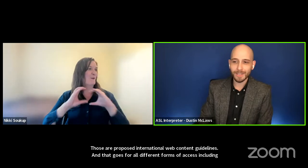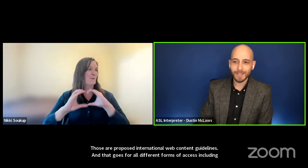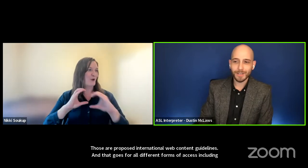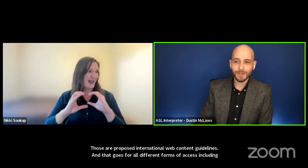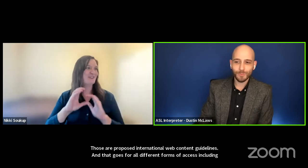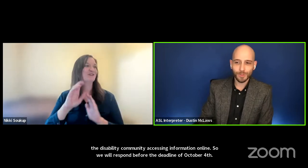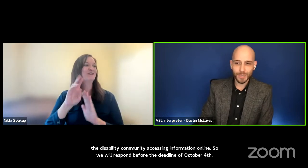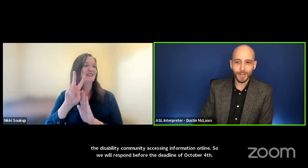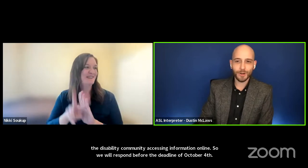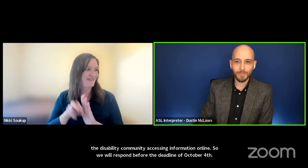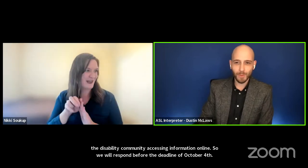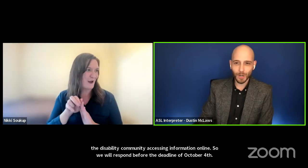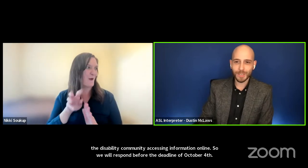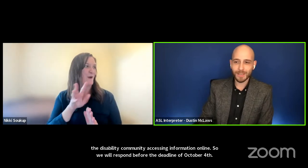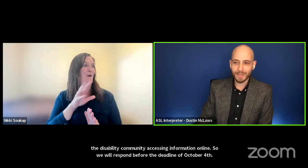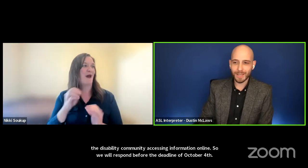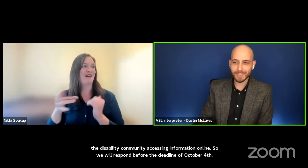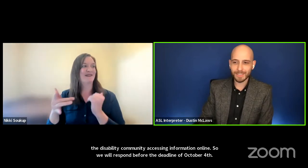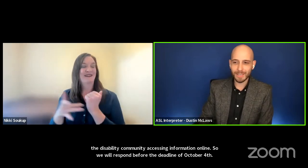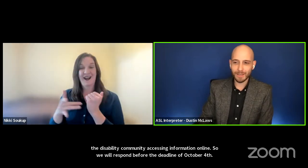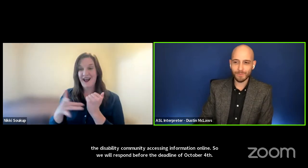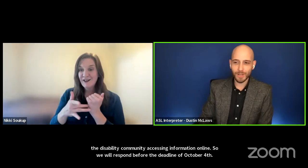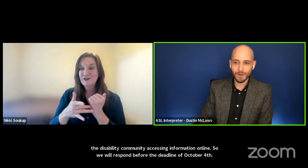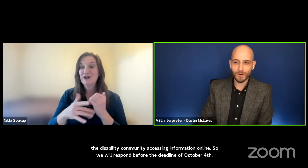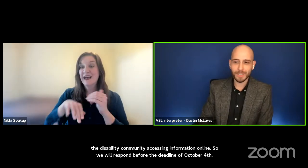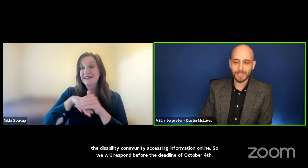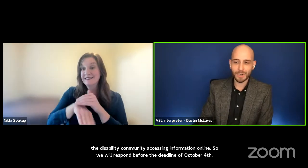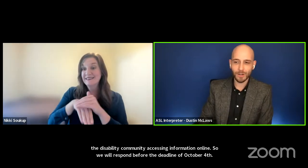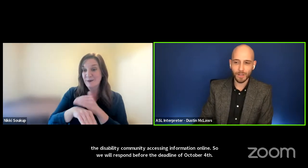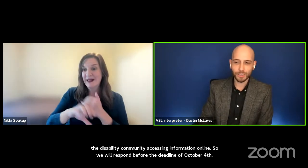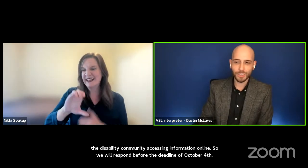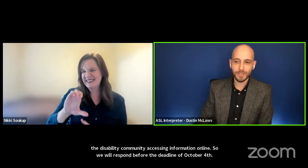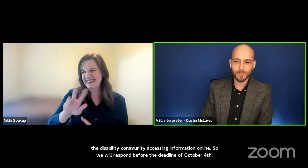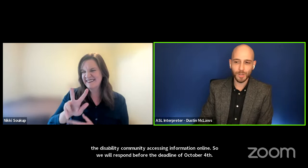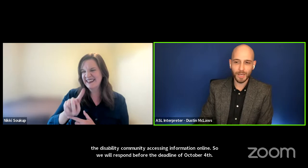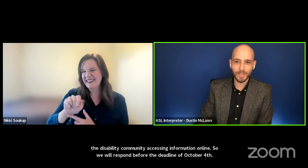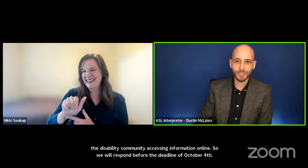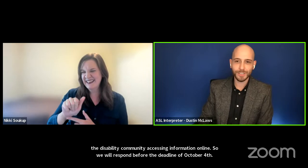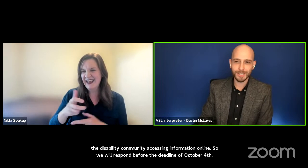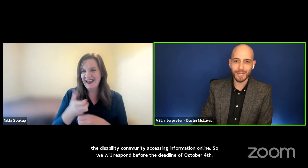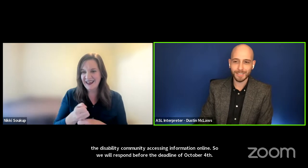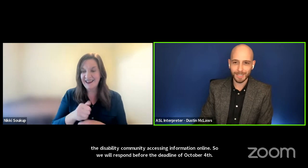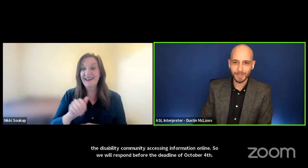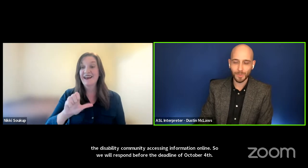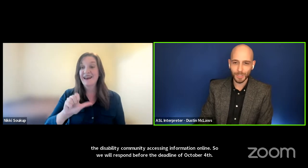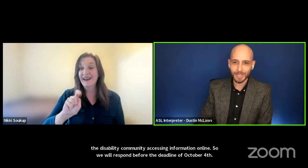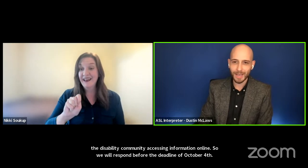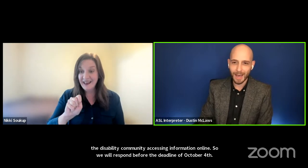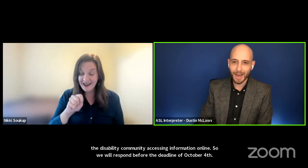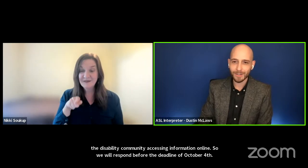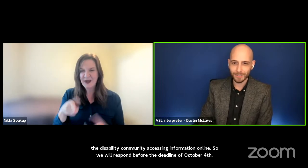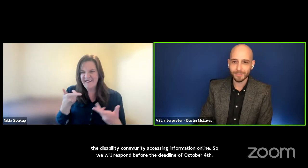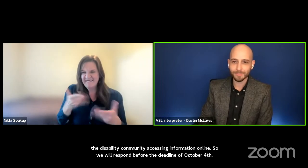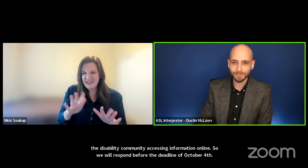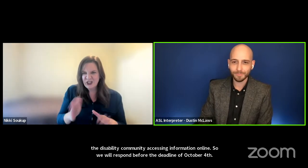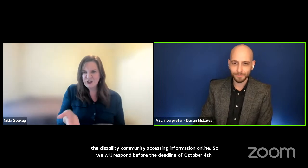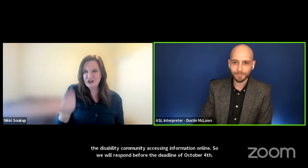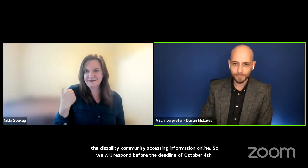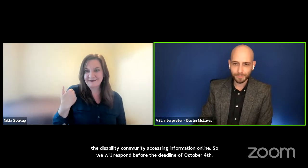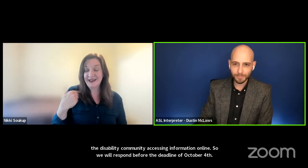by Senator Markey. It's the Video and Technology Communications Accessibility